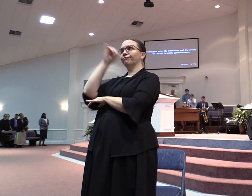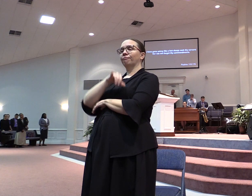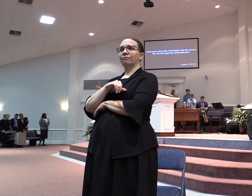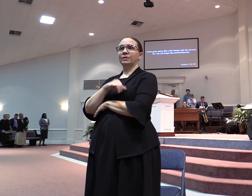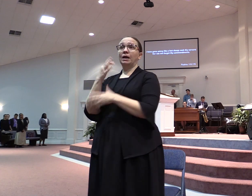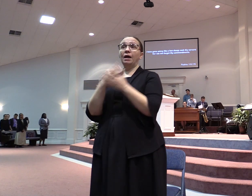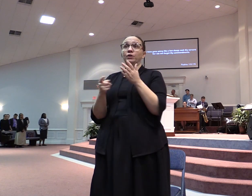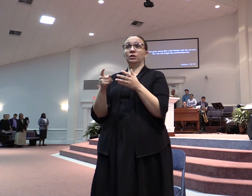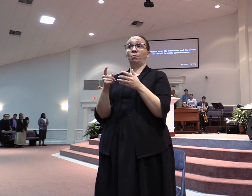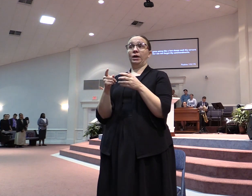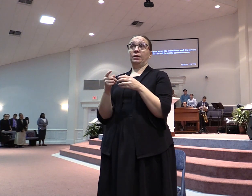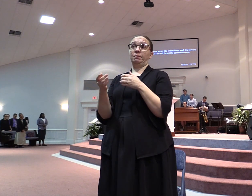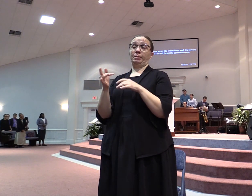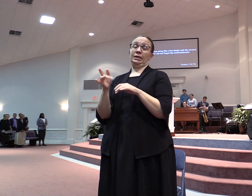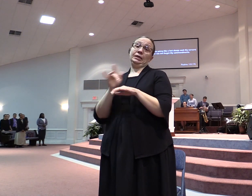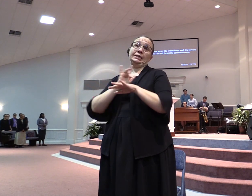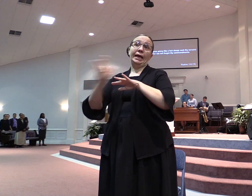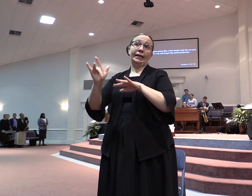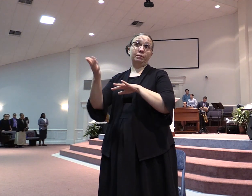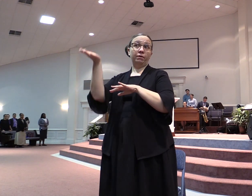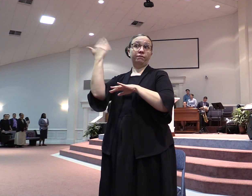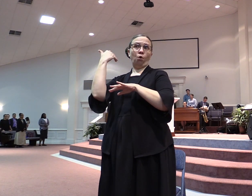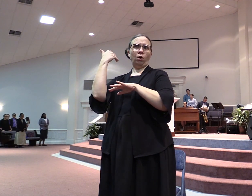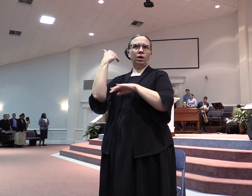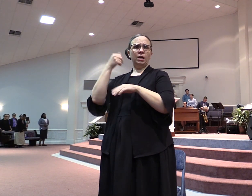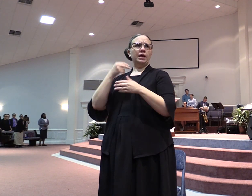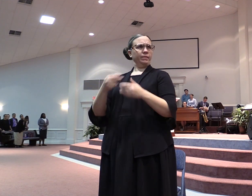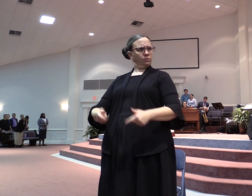There's somebody running around half naked. They used to be God.